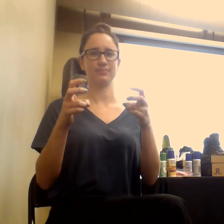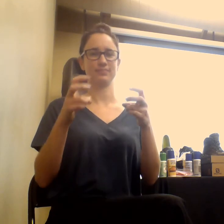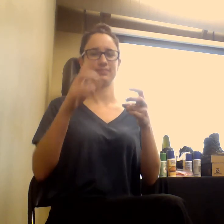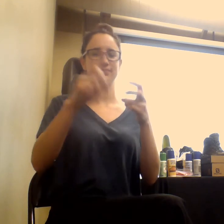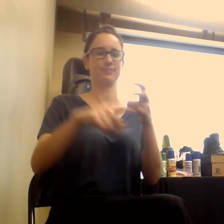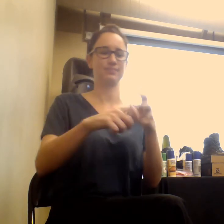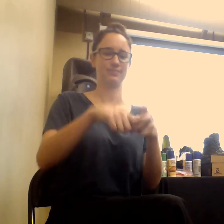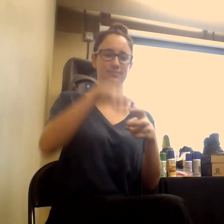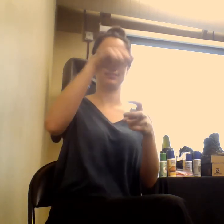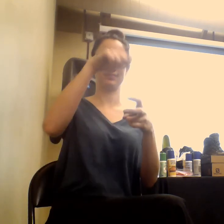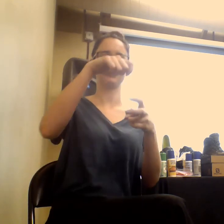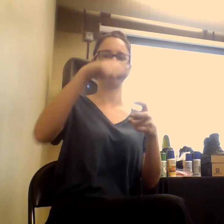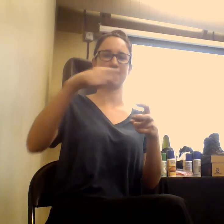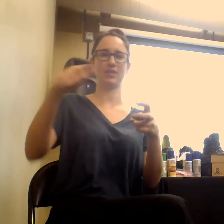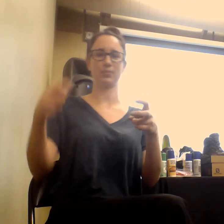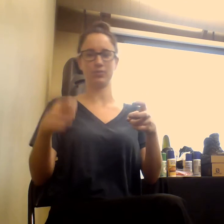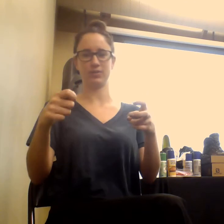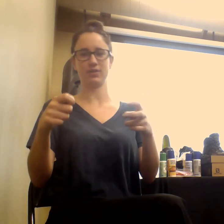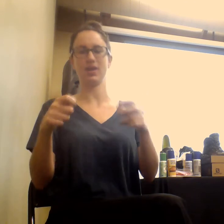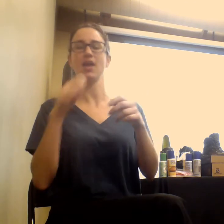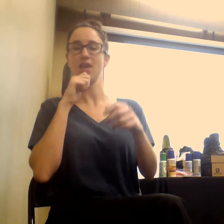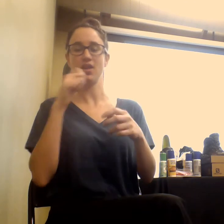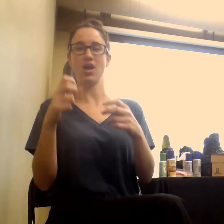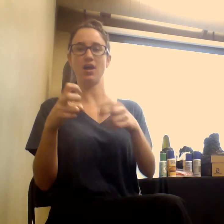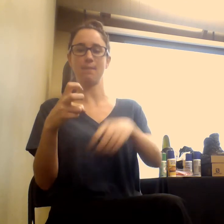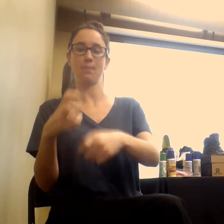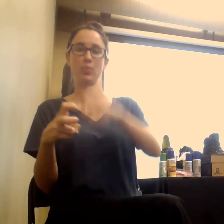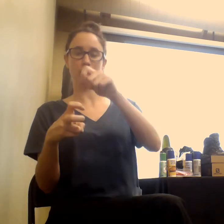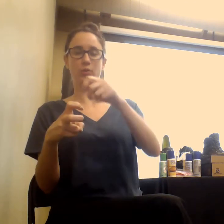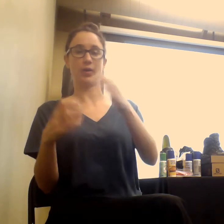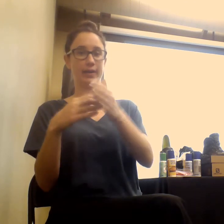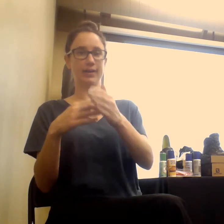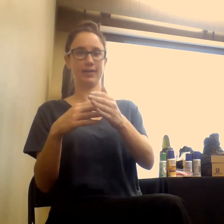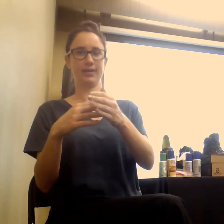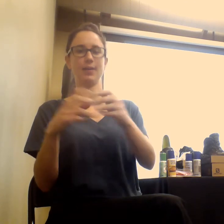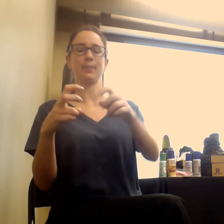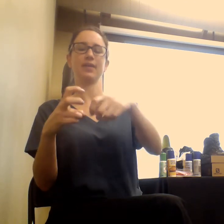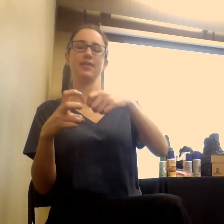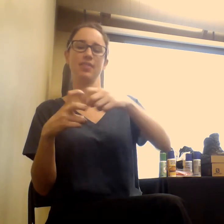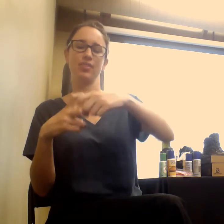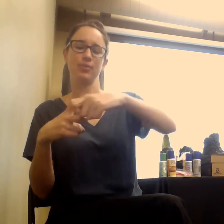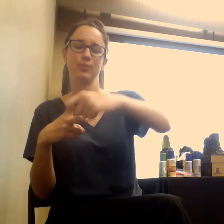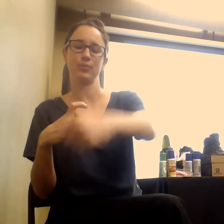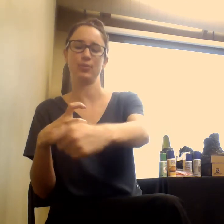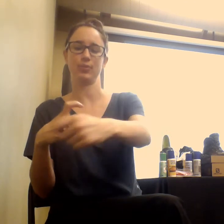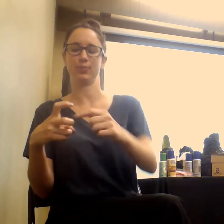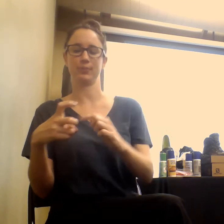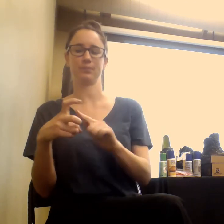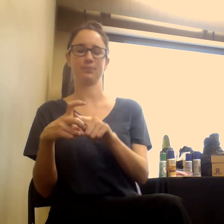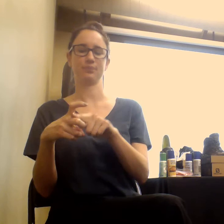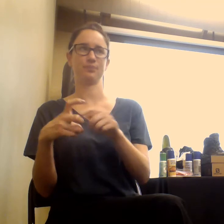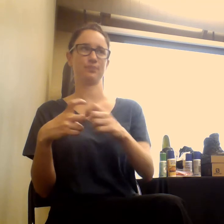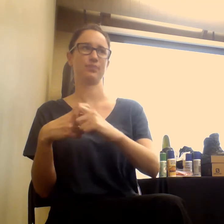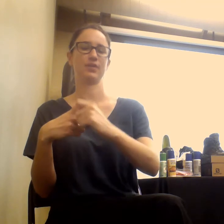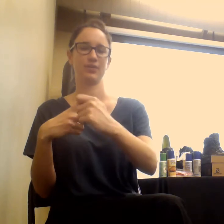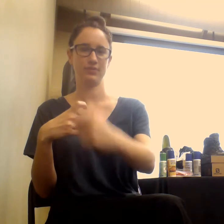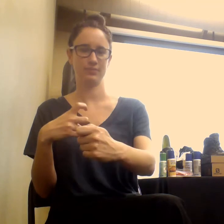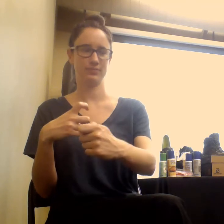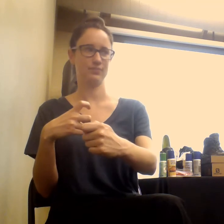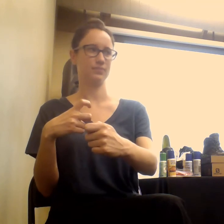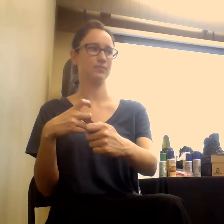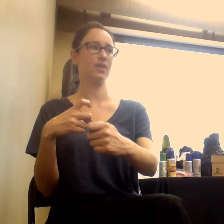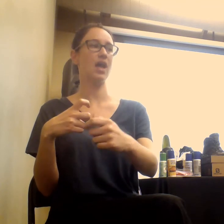surgeon's knot. So we'll hold. so that's 1, 2, 3. Yep. 1,